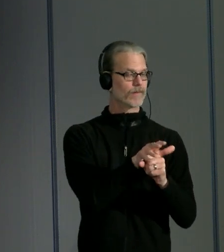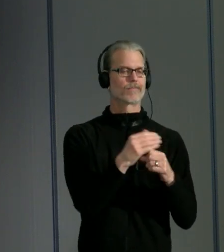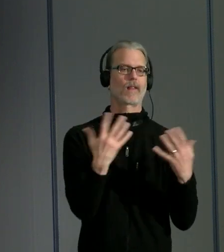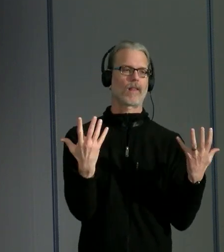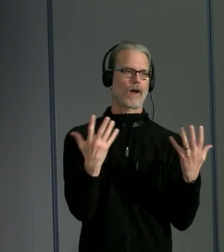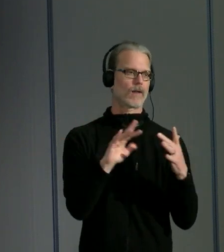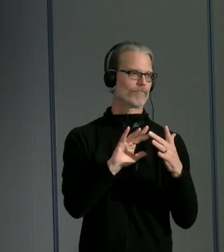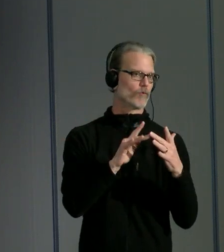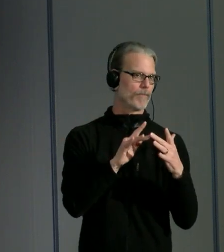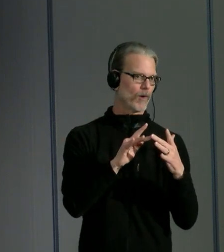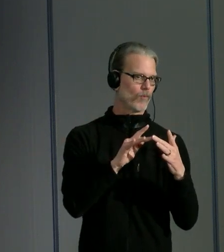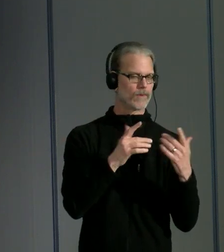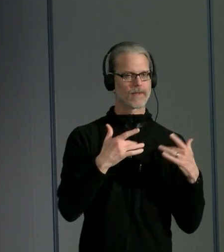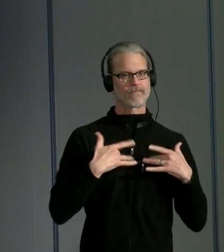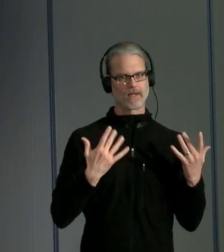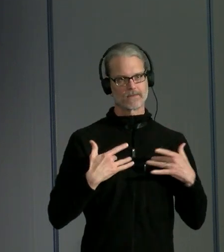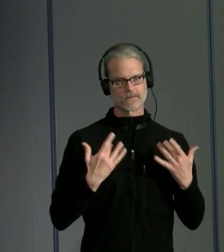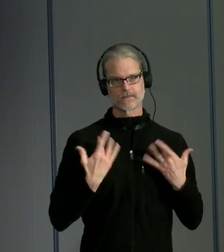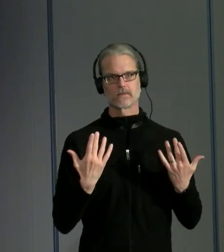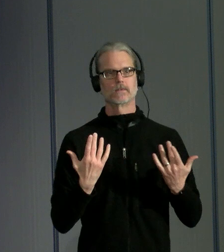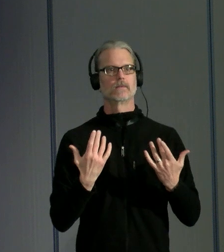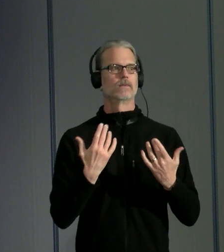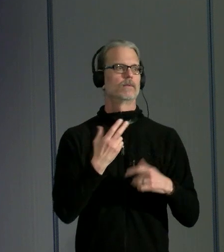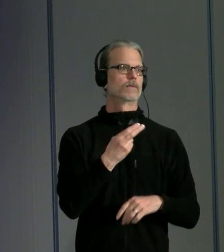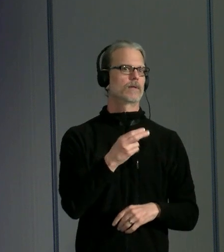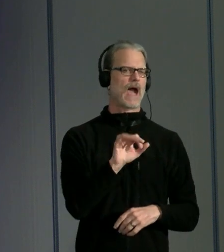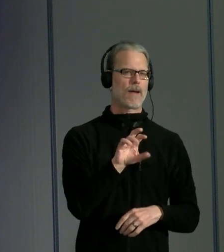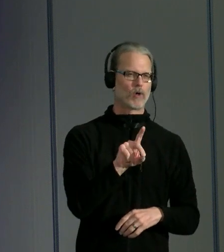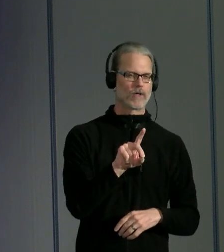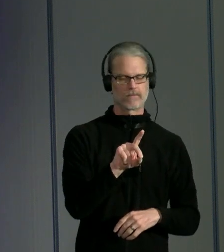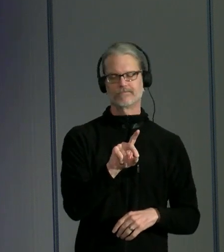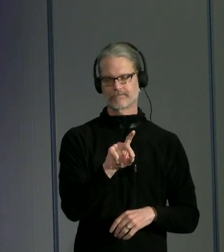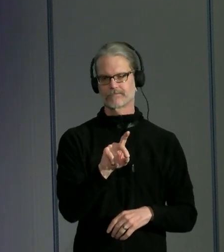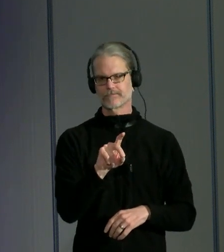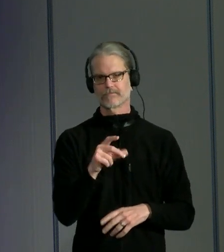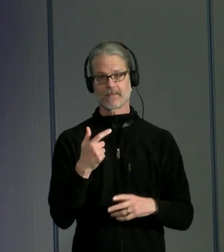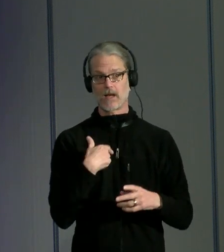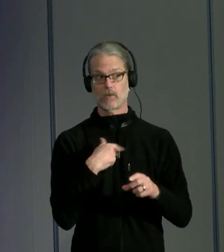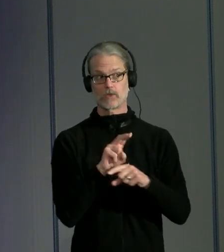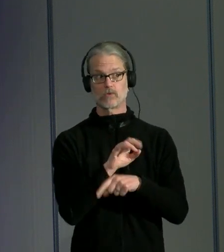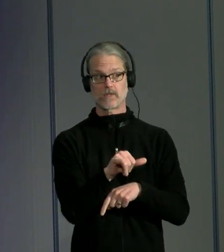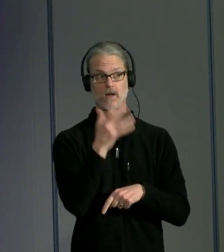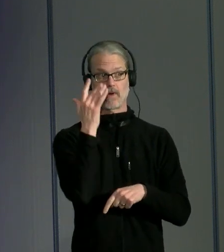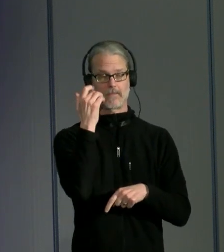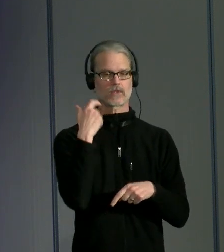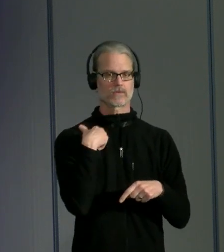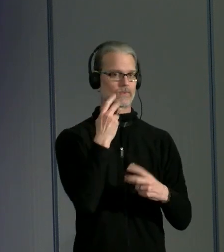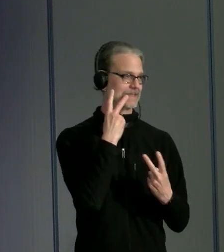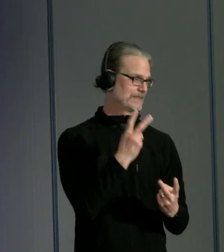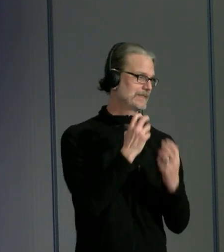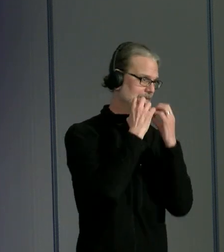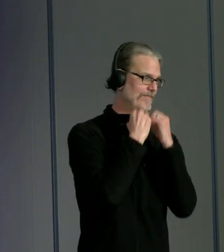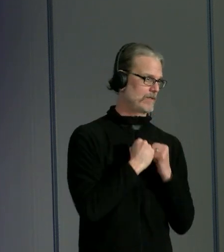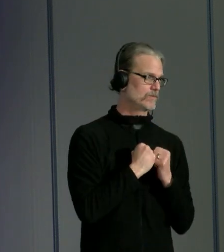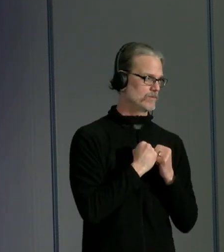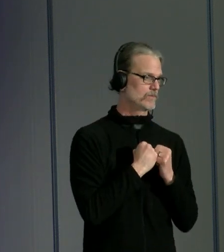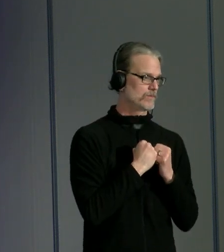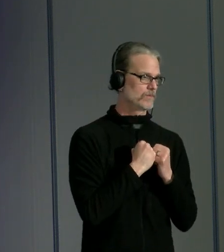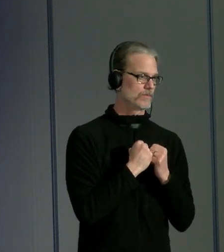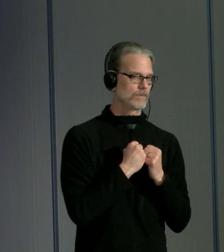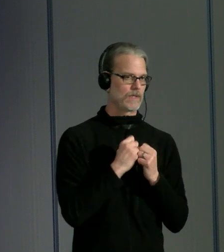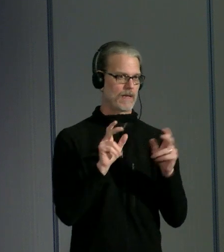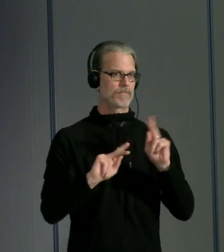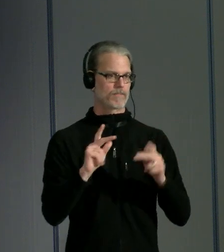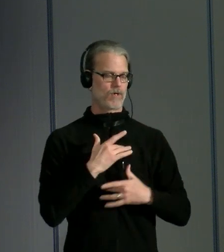remote events and hybrid approaches, and we're kind of sticking with that because we've seen the value and that people appreciate a